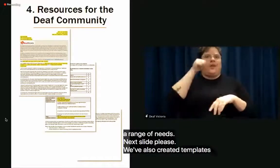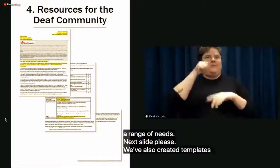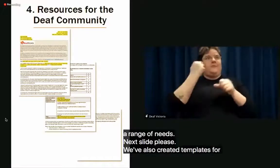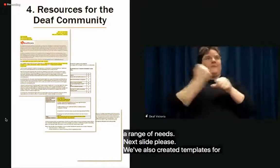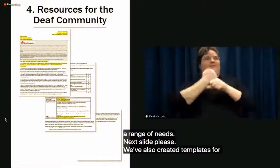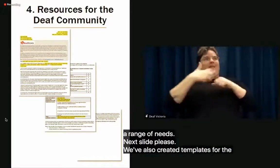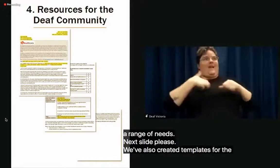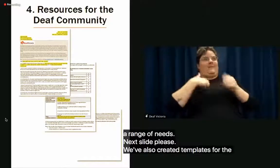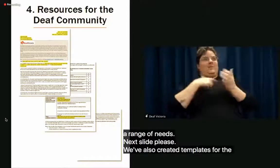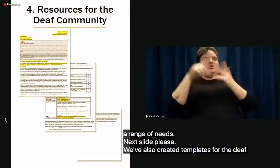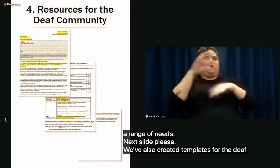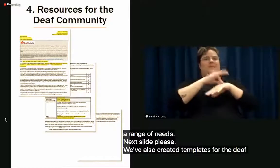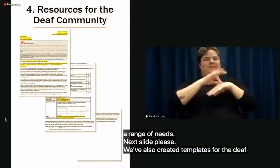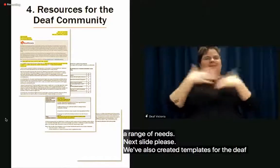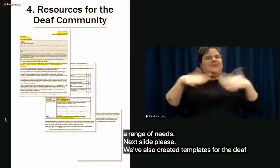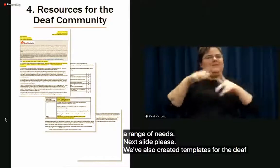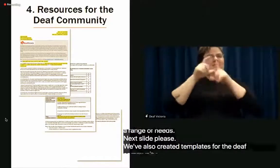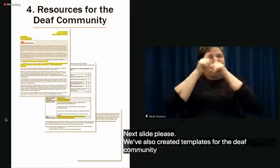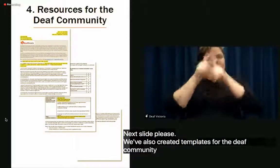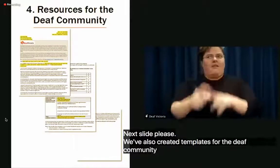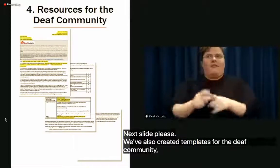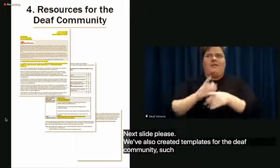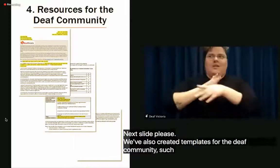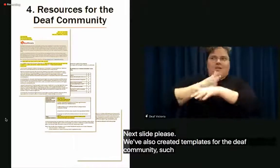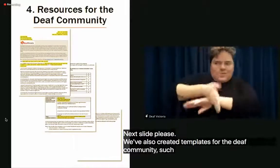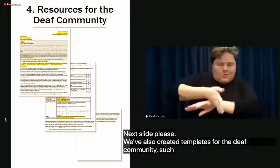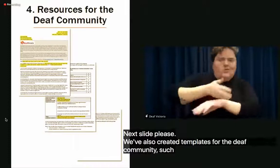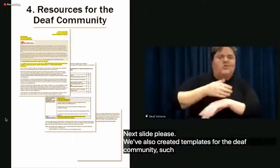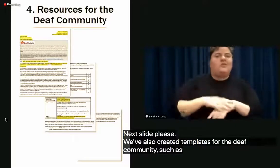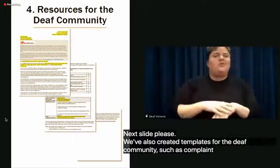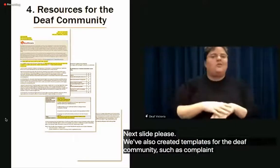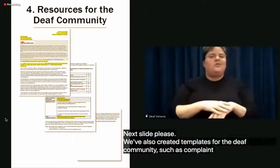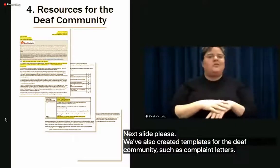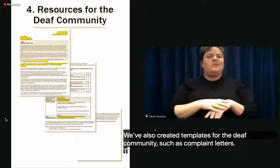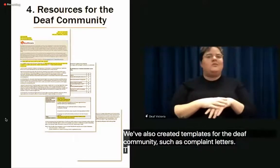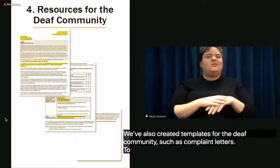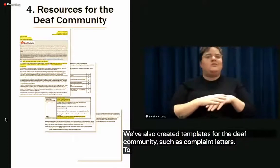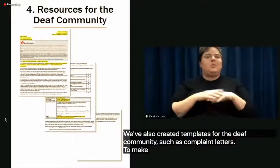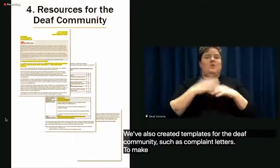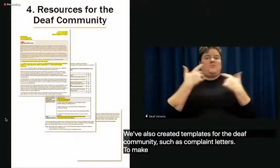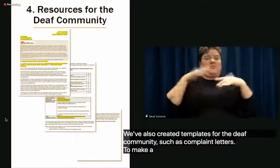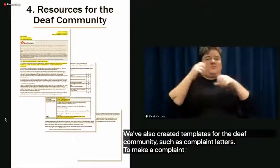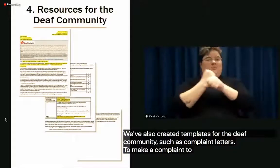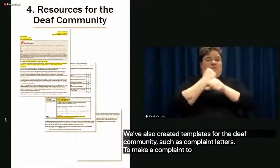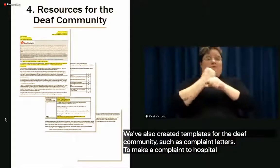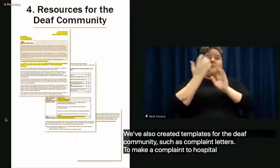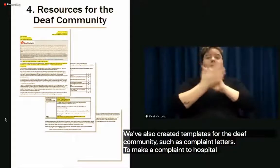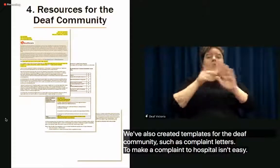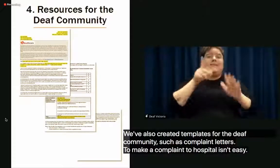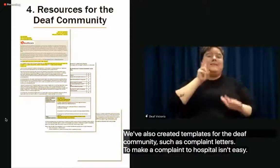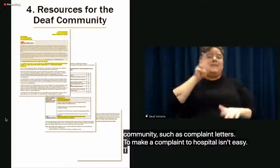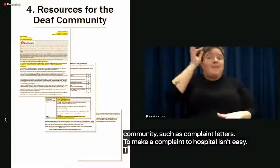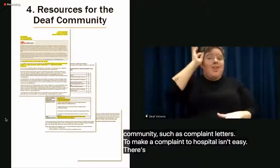letters. To make a complaint to a hospital isn't easy. There's a lot of work involved in that. We're trying to simplify